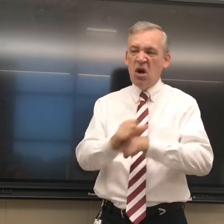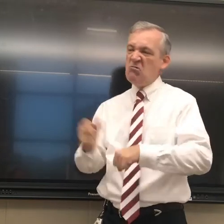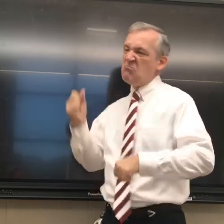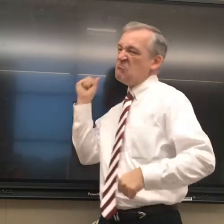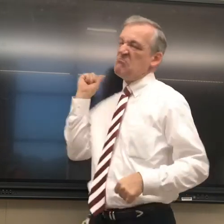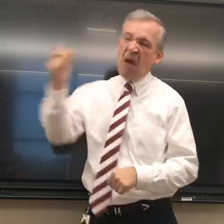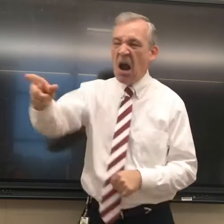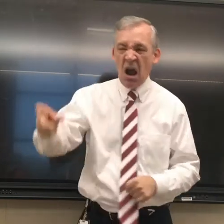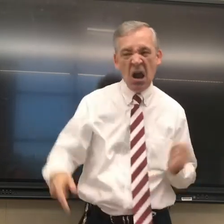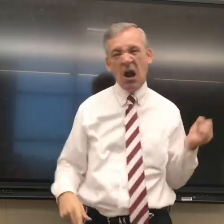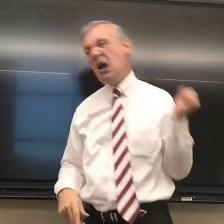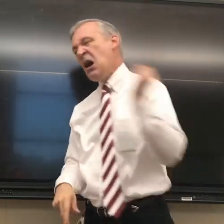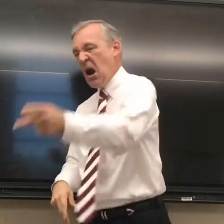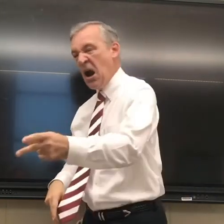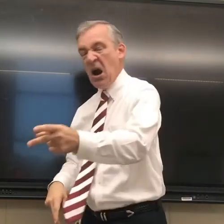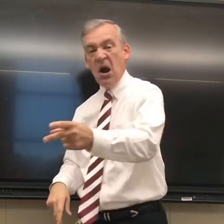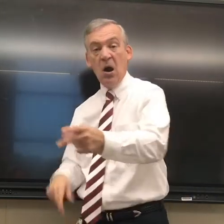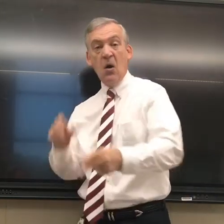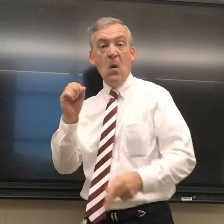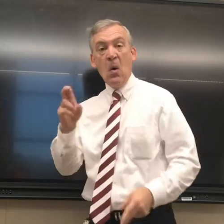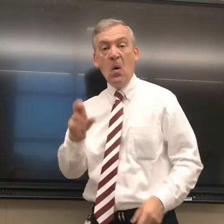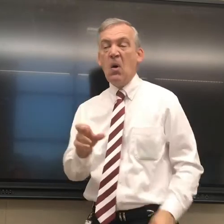dancing away from her rage.